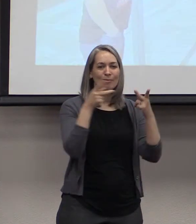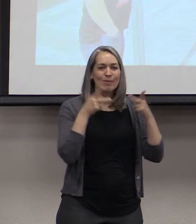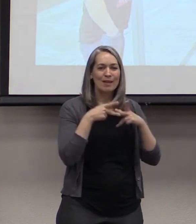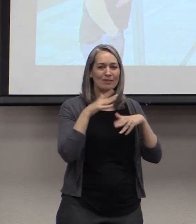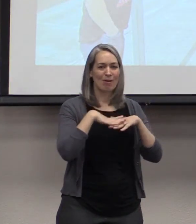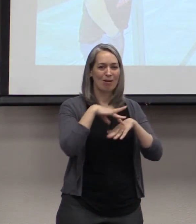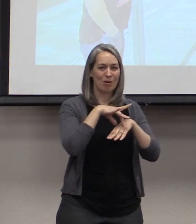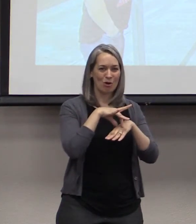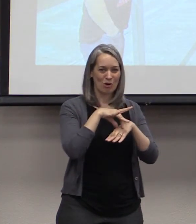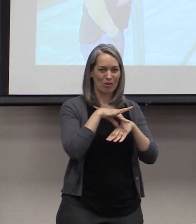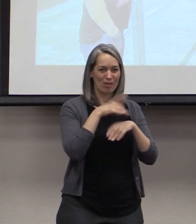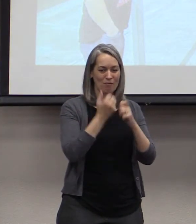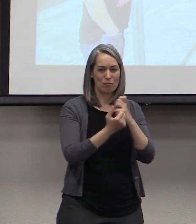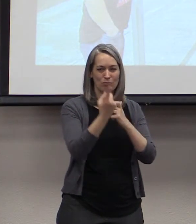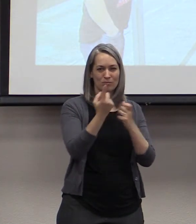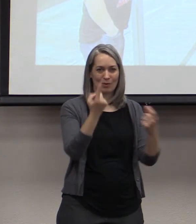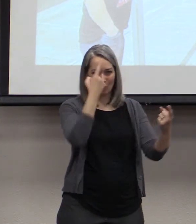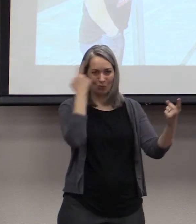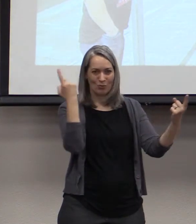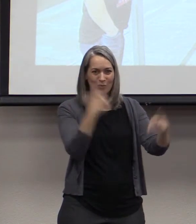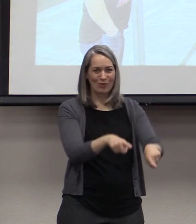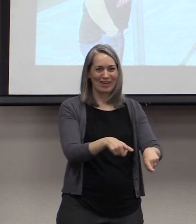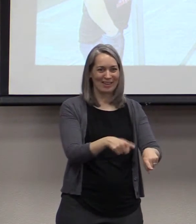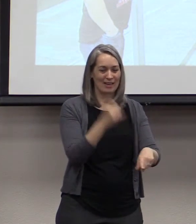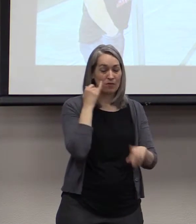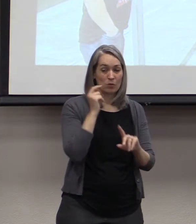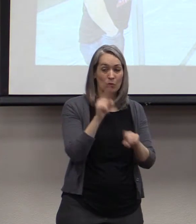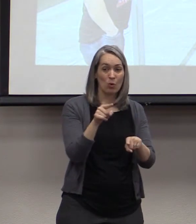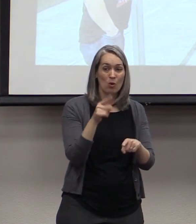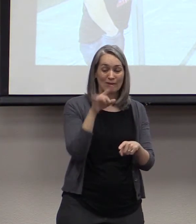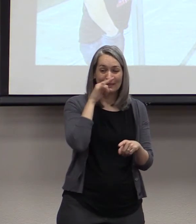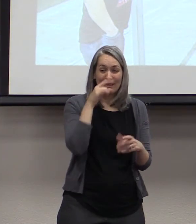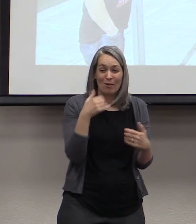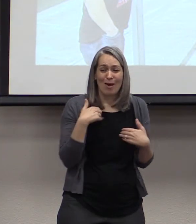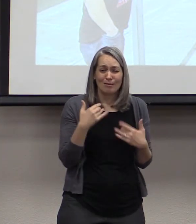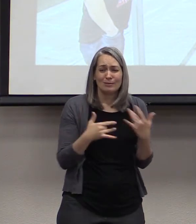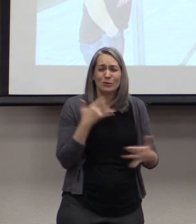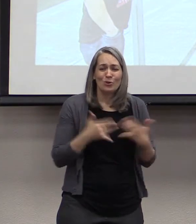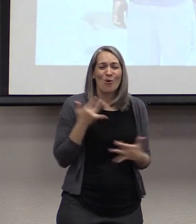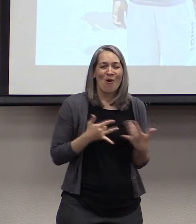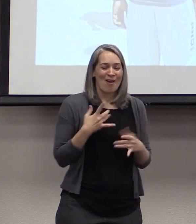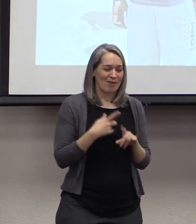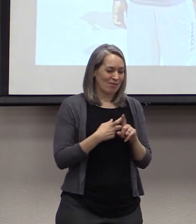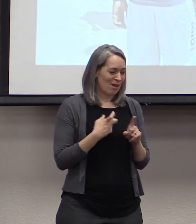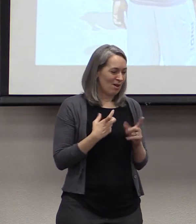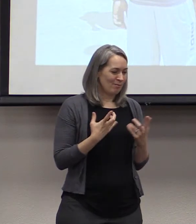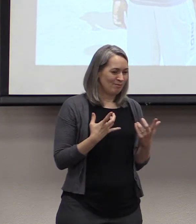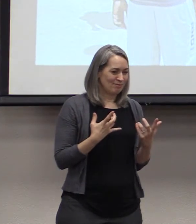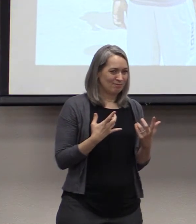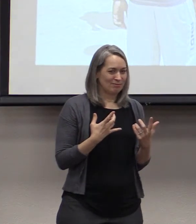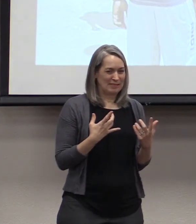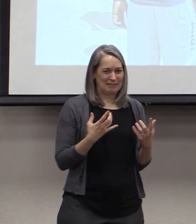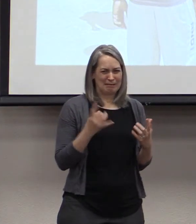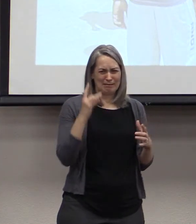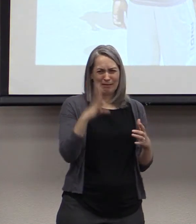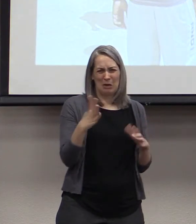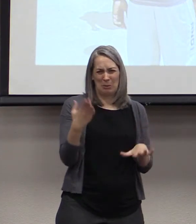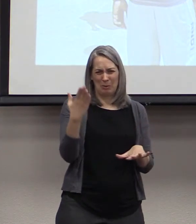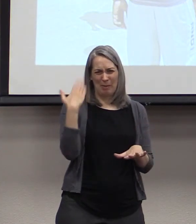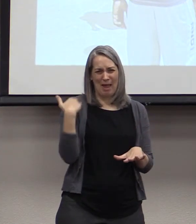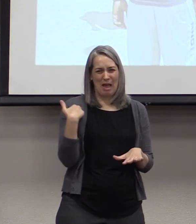don't think anyone will disagree that's been there. The joy that these children have from their just terrible